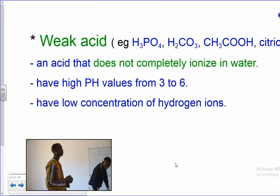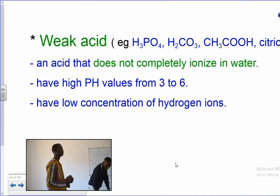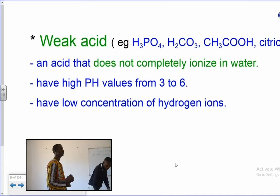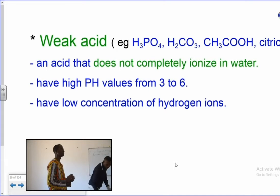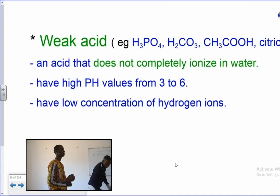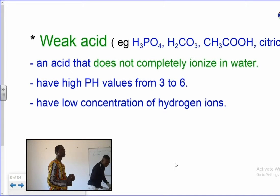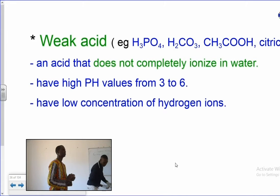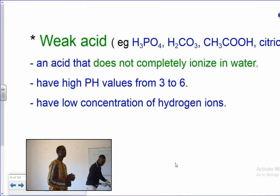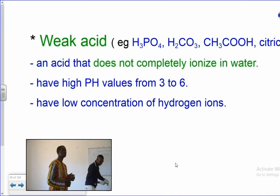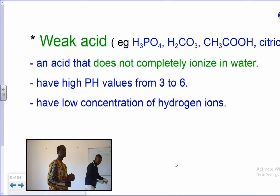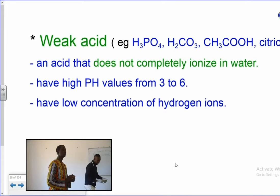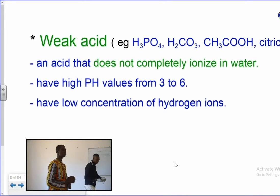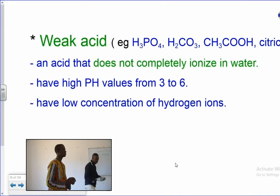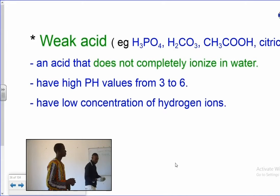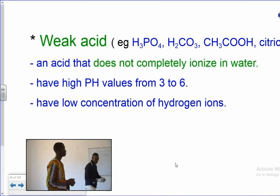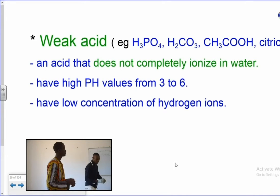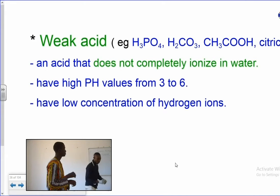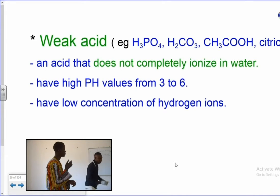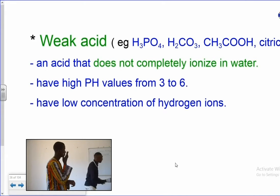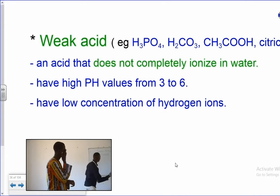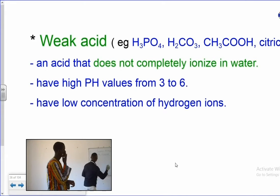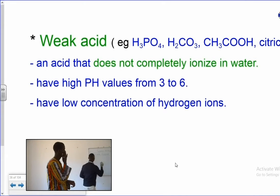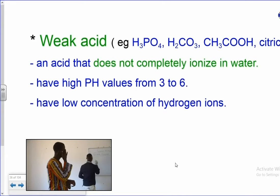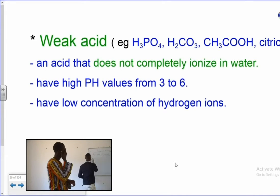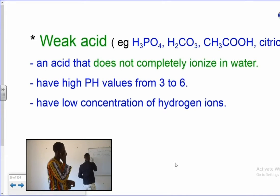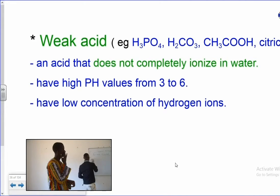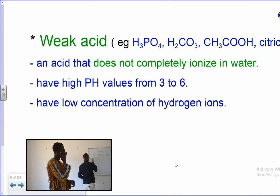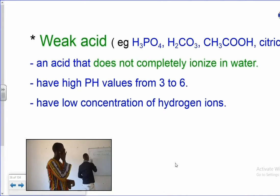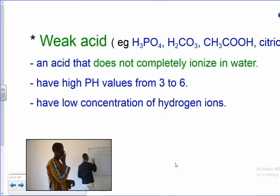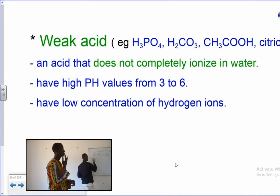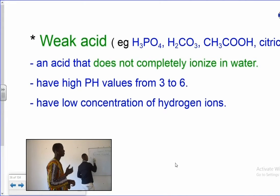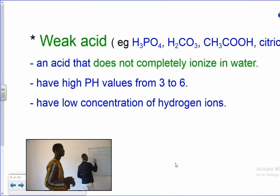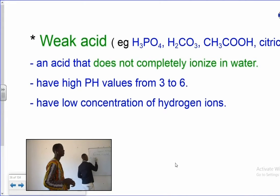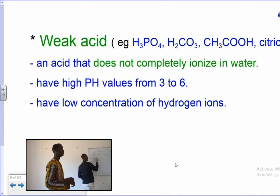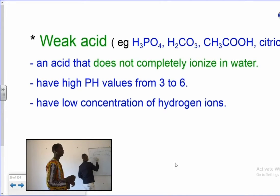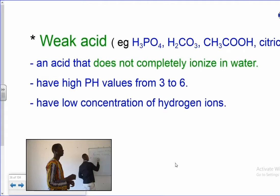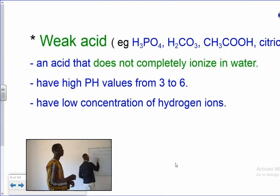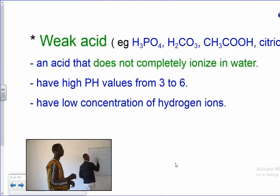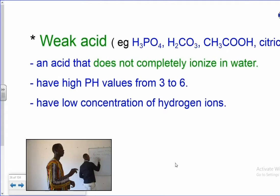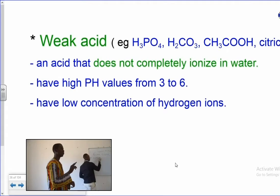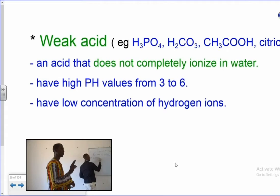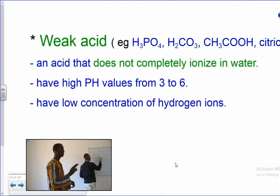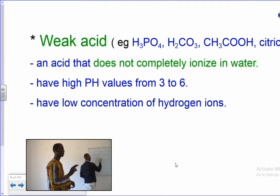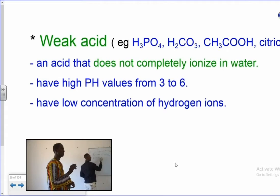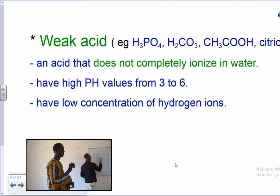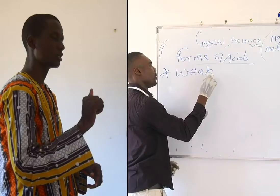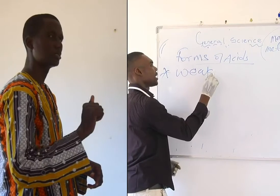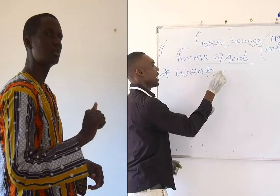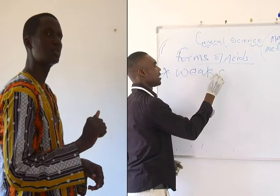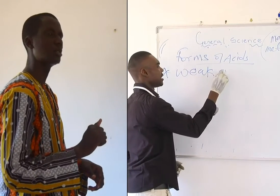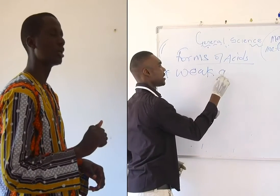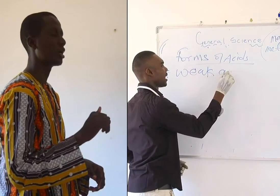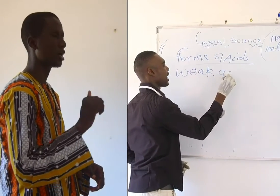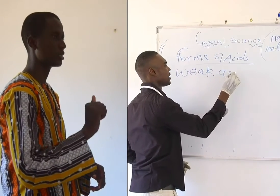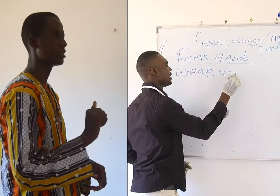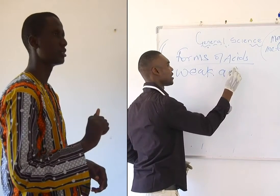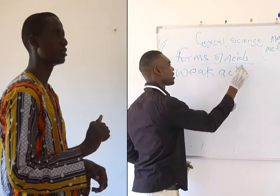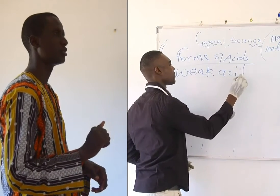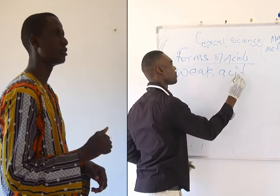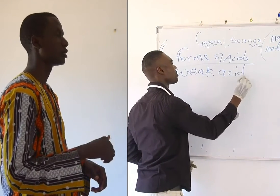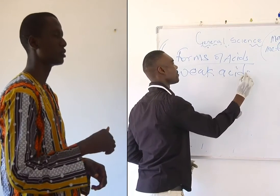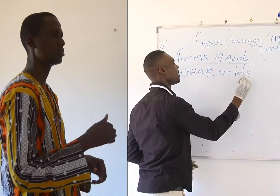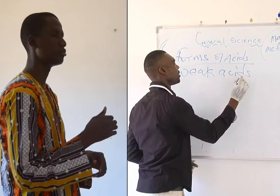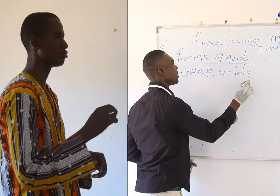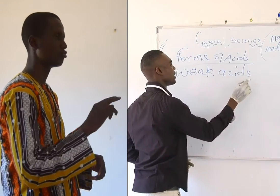acids are acids that do not completely ionize in water. Weak acids are